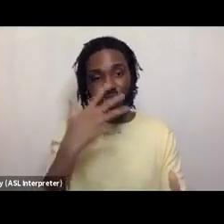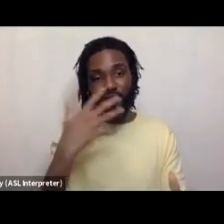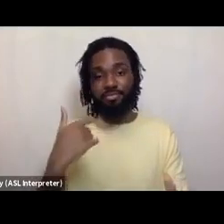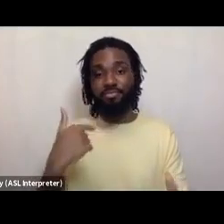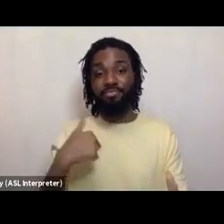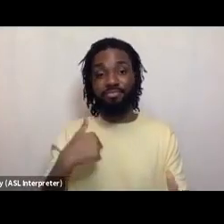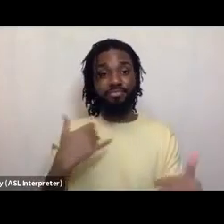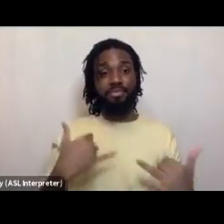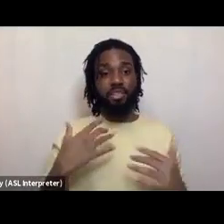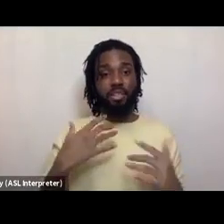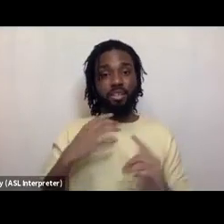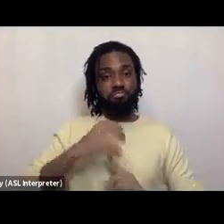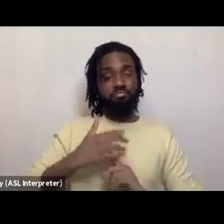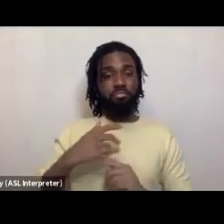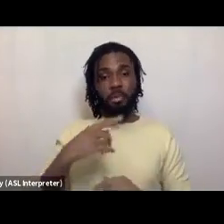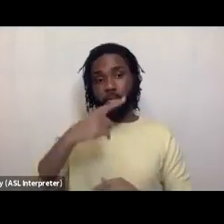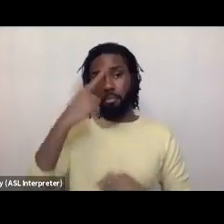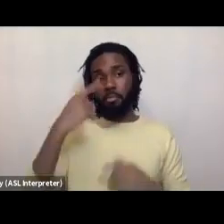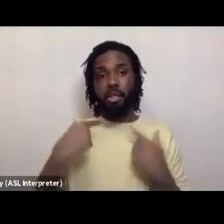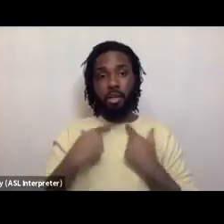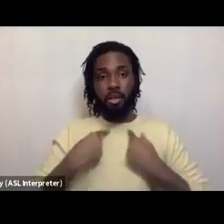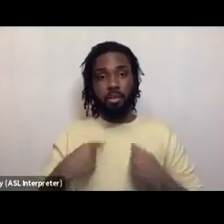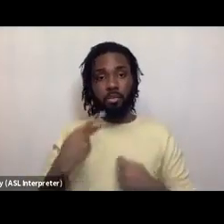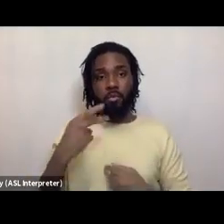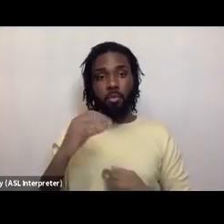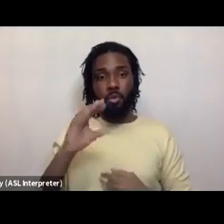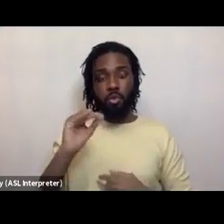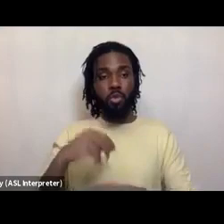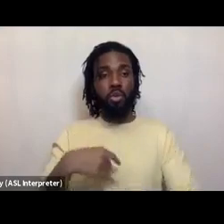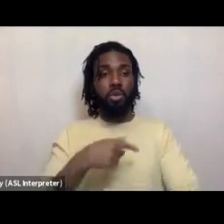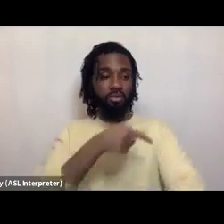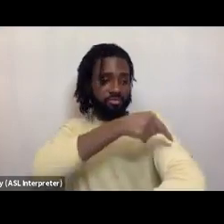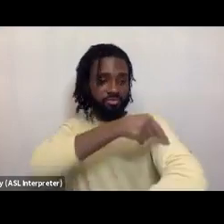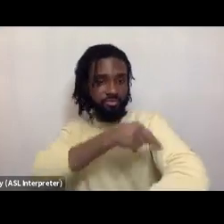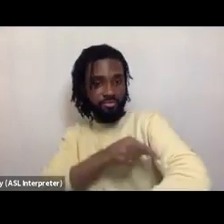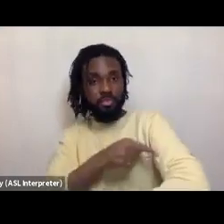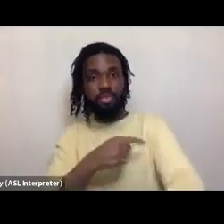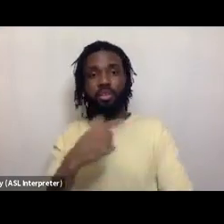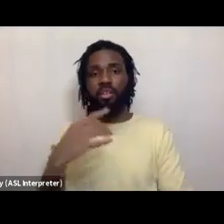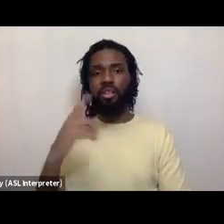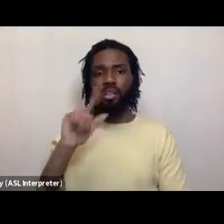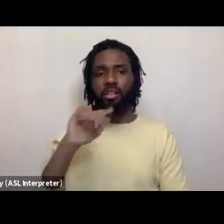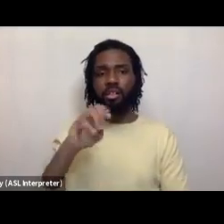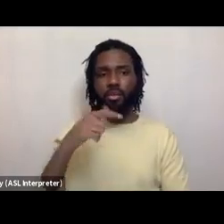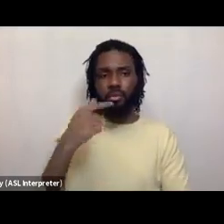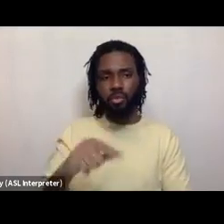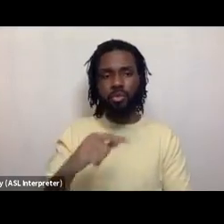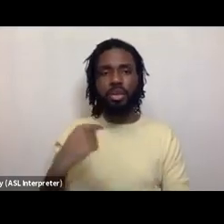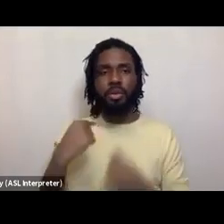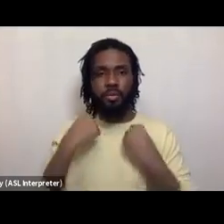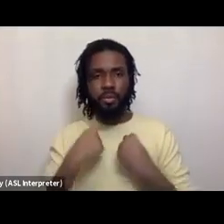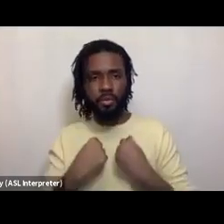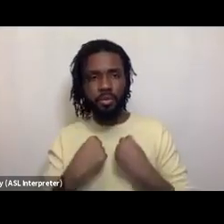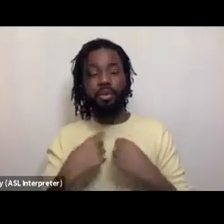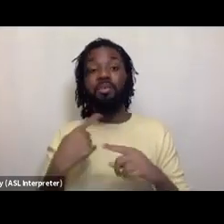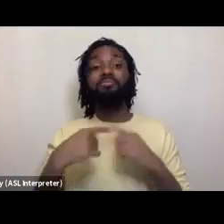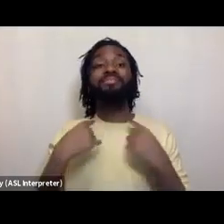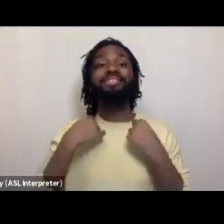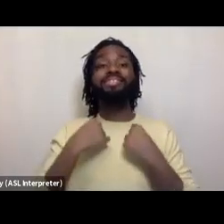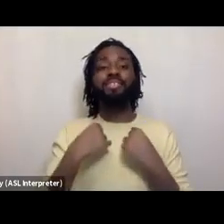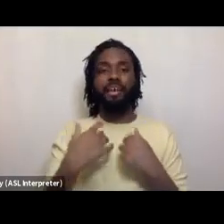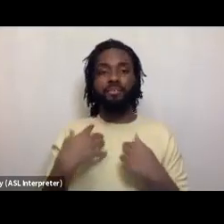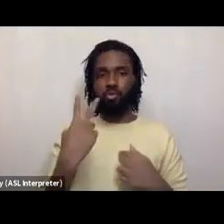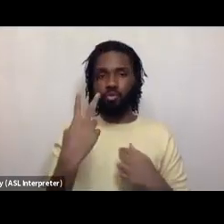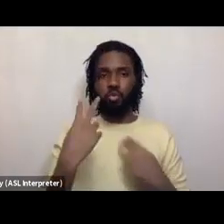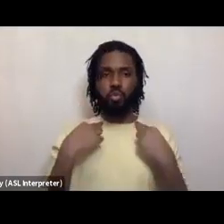Black polo with lime green trim on the sleeves and a double lime green stripe on the